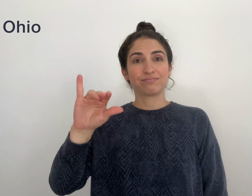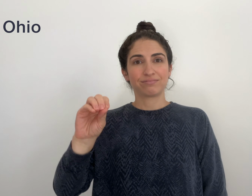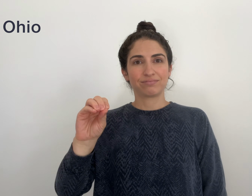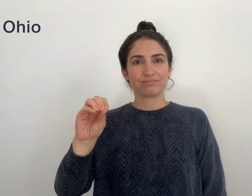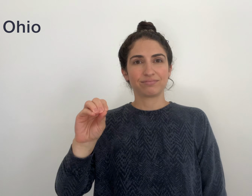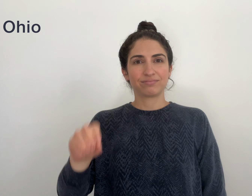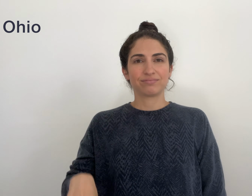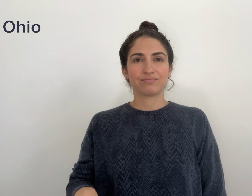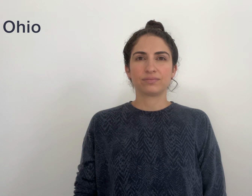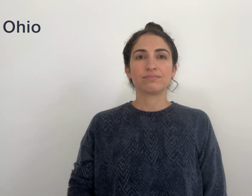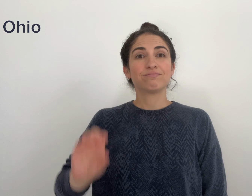Ohio,